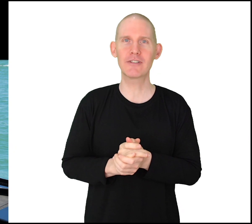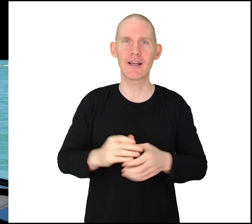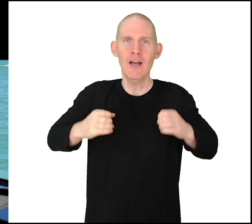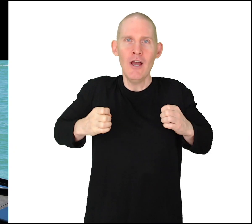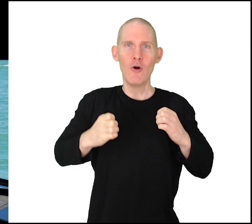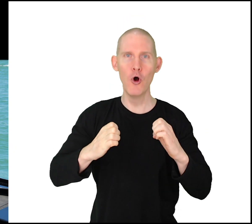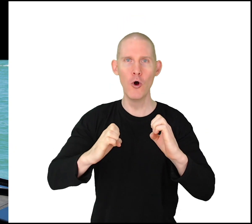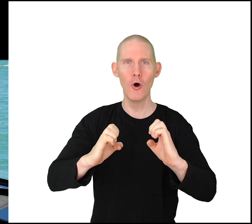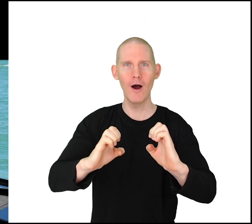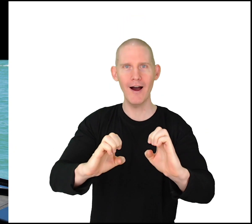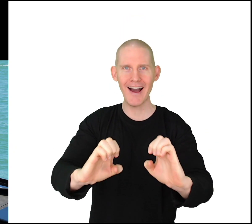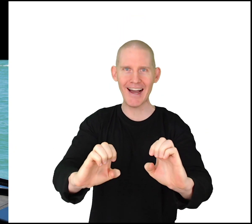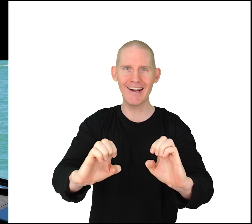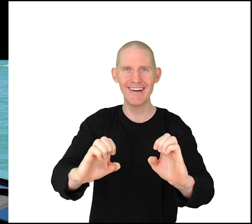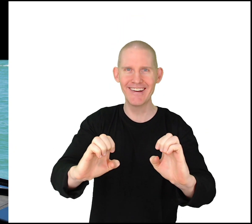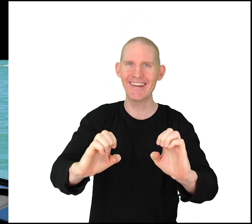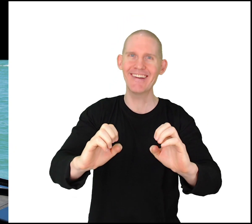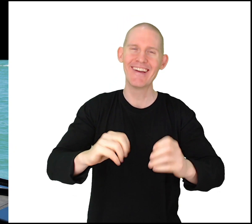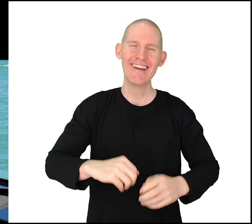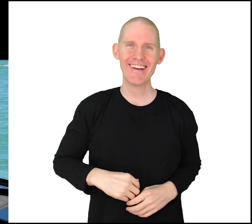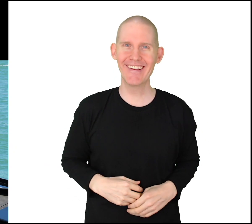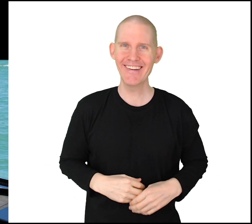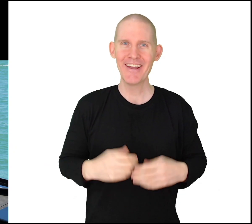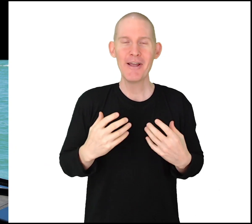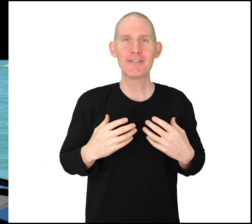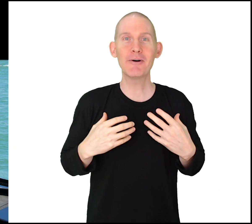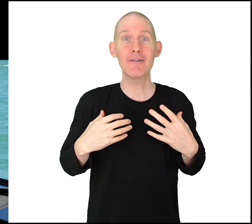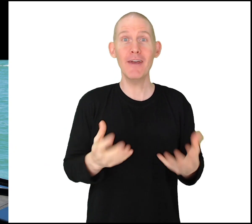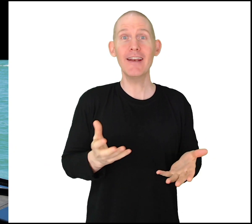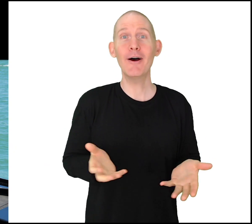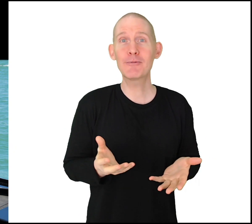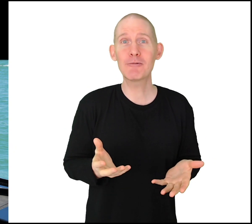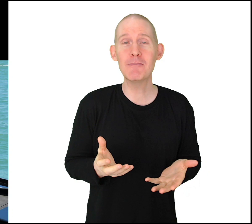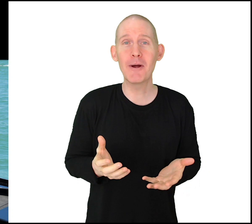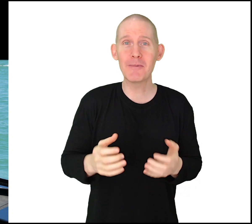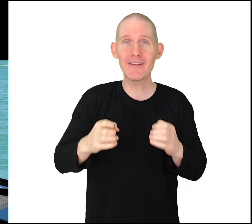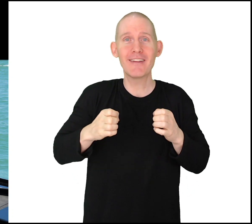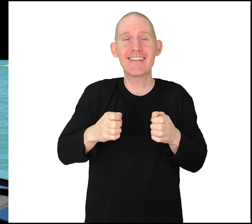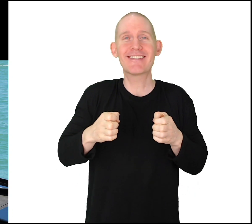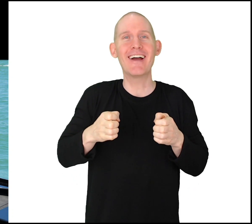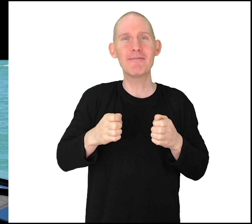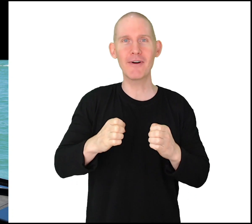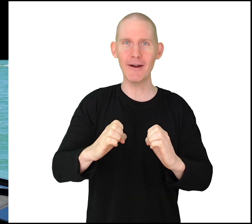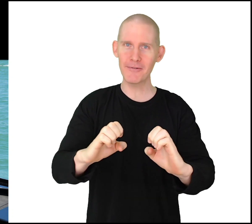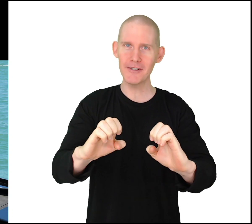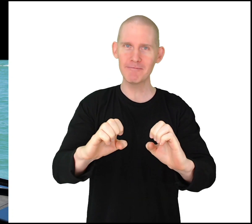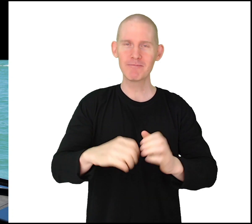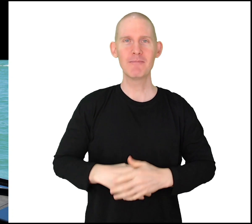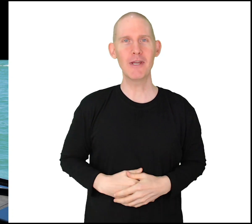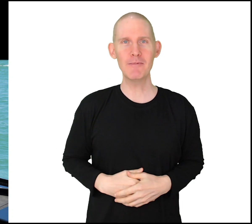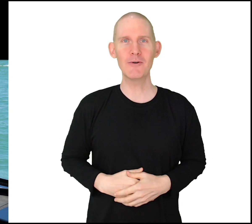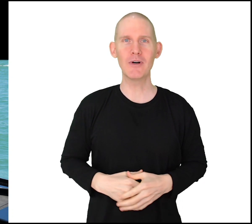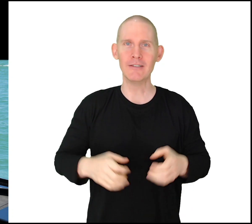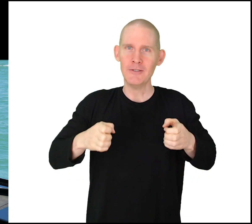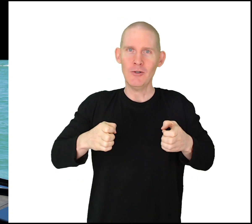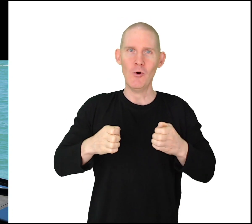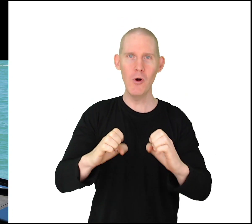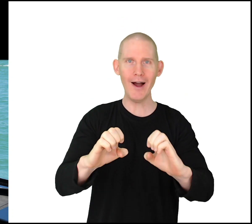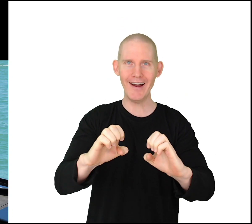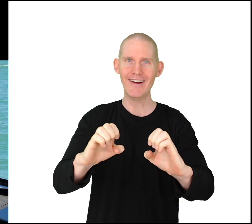like, ah. So if that helps you remember the sign for effort, maybe it will.